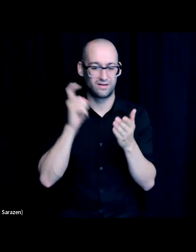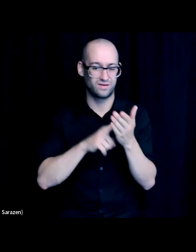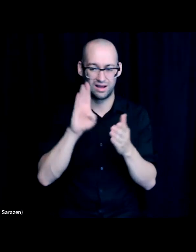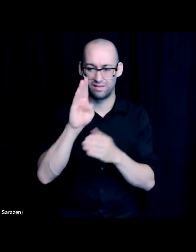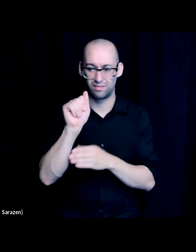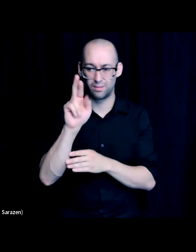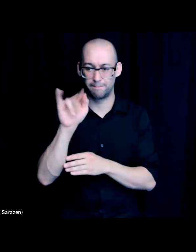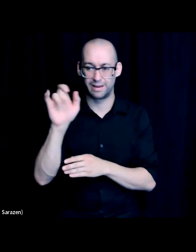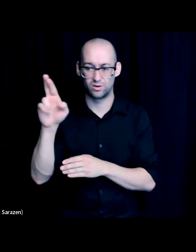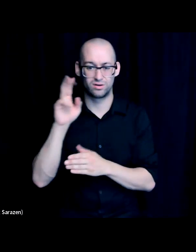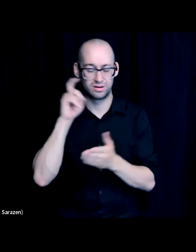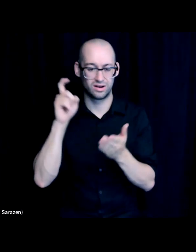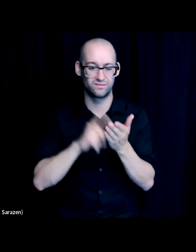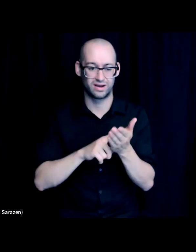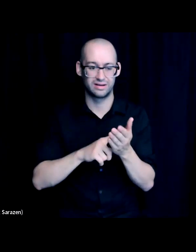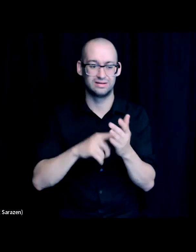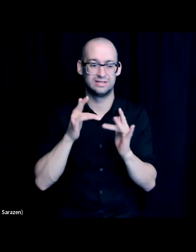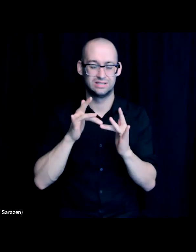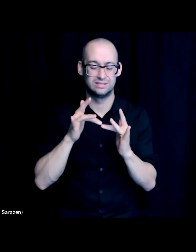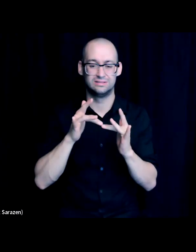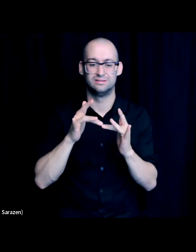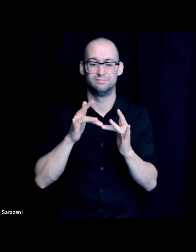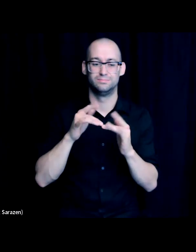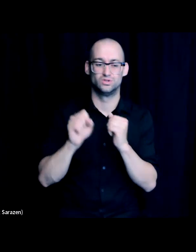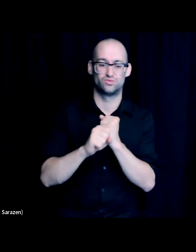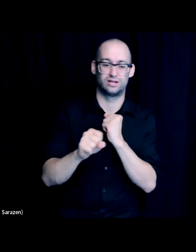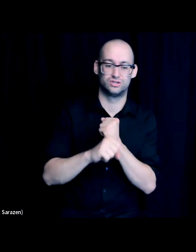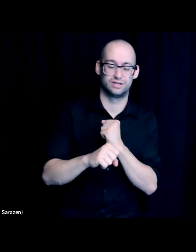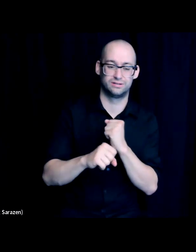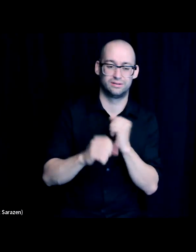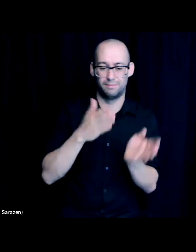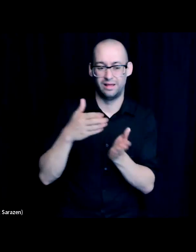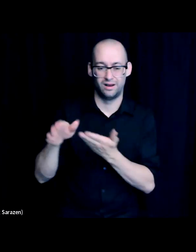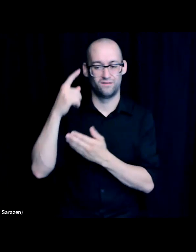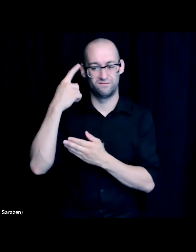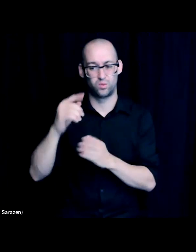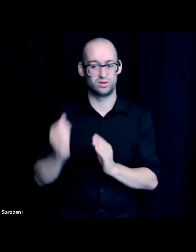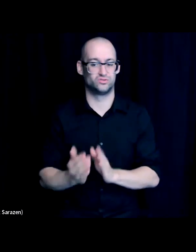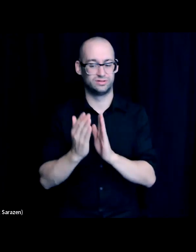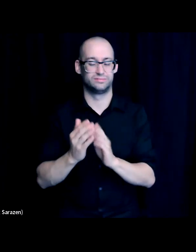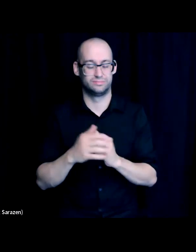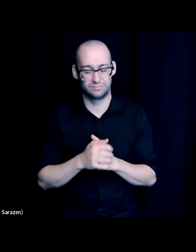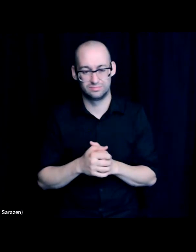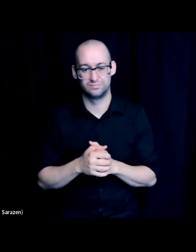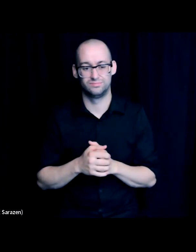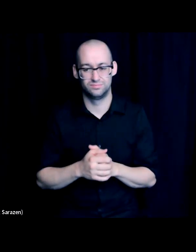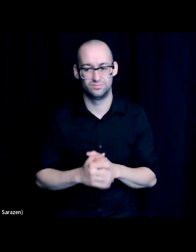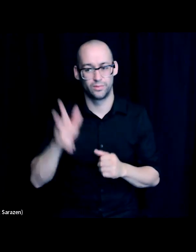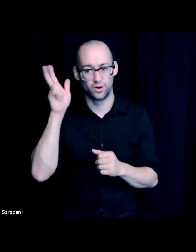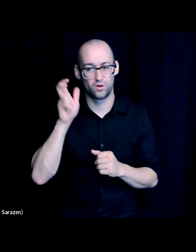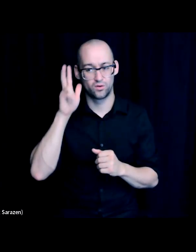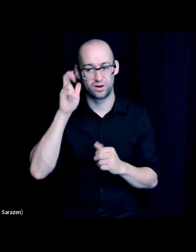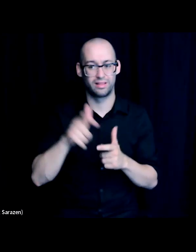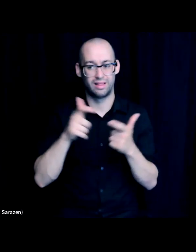and developing strategies for the covered populations and directing investments there. We've heard a lot about the